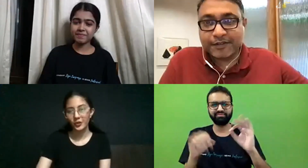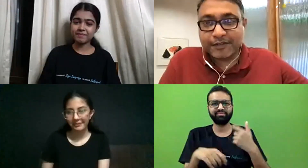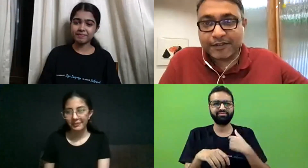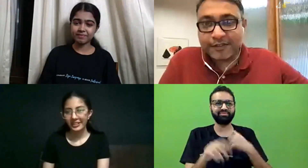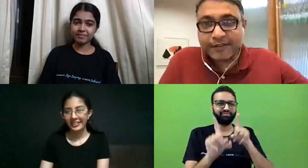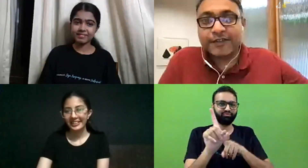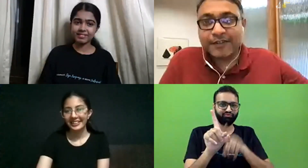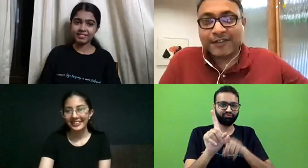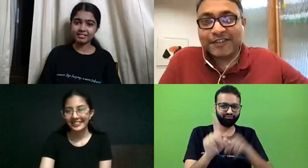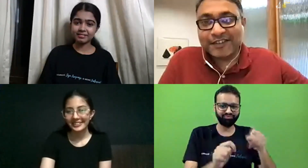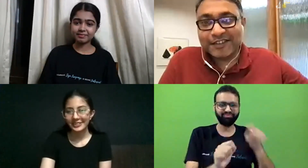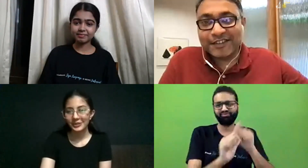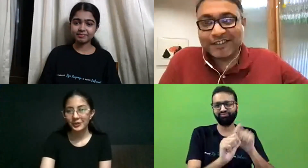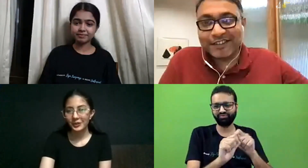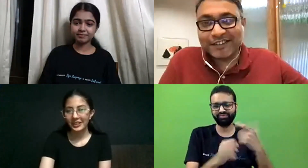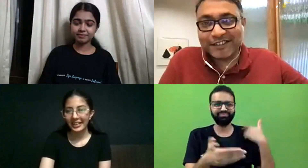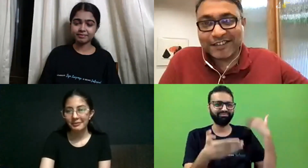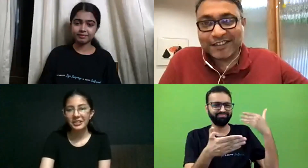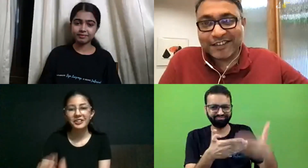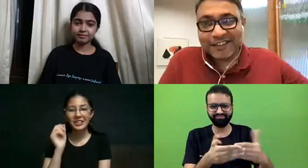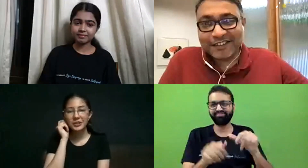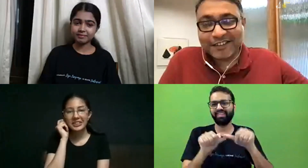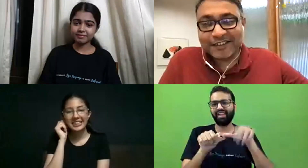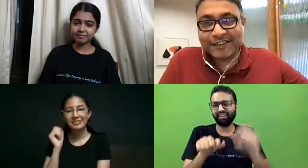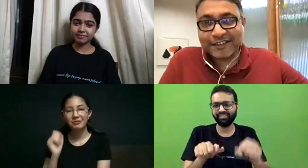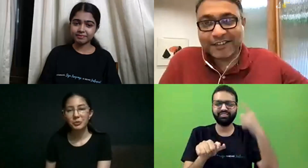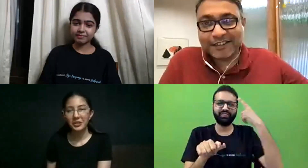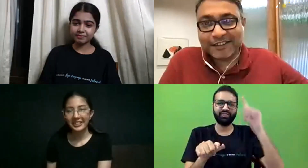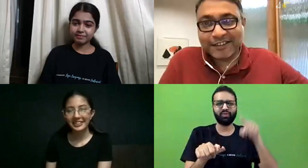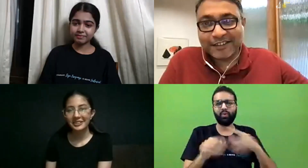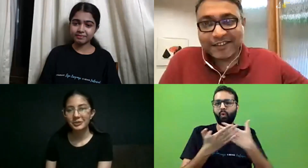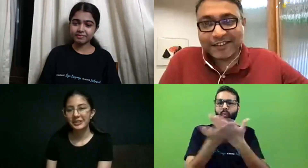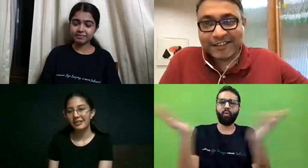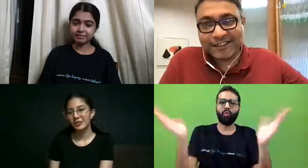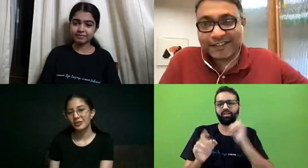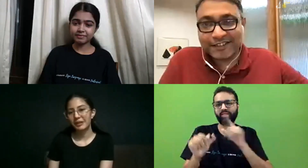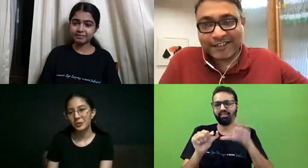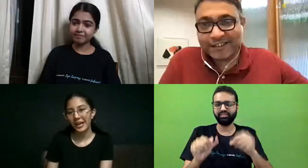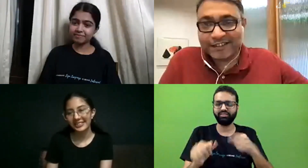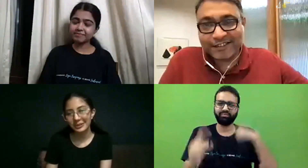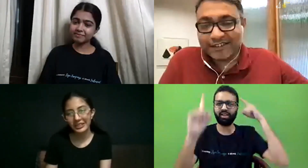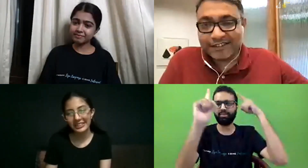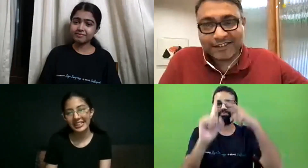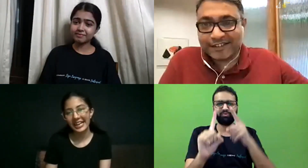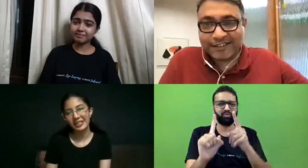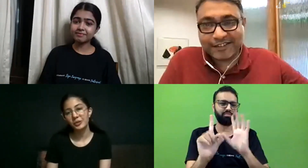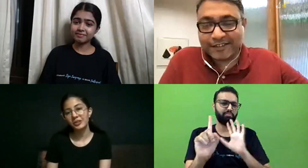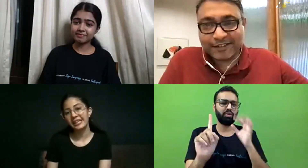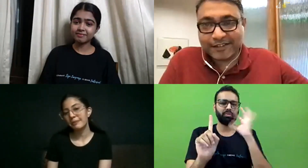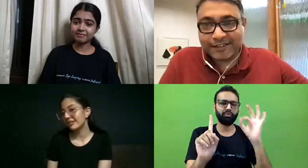Sure. Okay. So I'm here at Uniki, and I've been working here with respect to accessibility